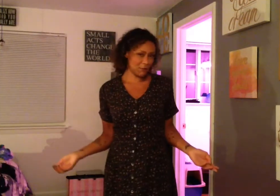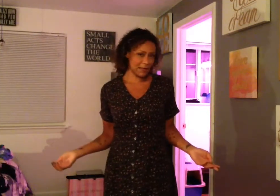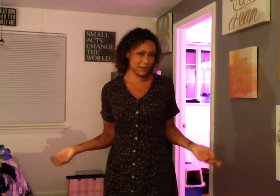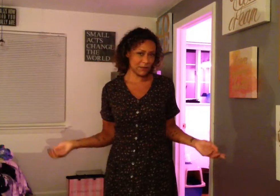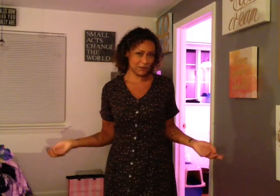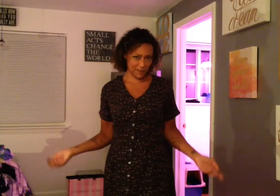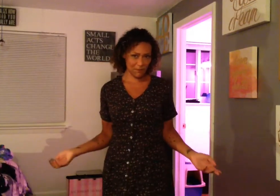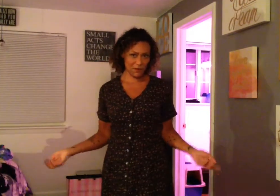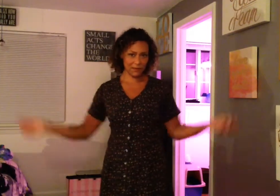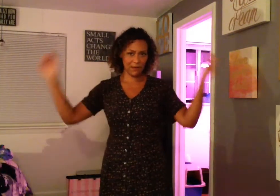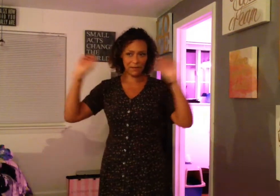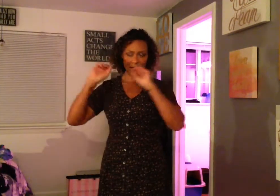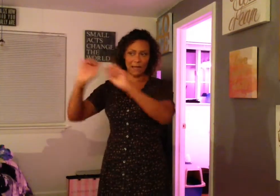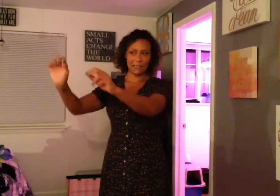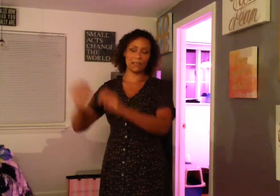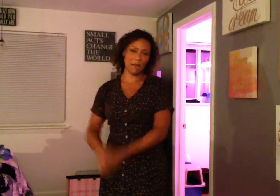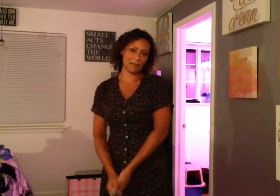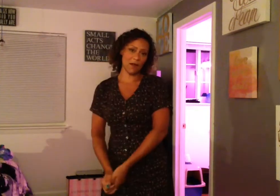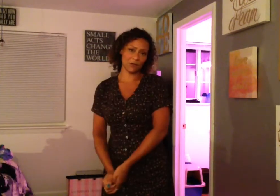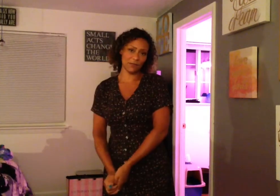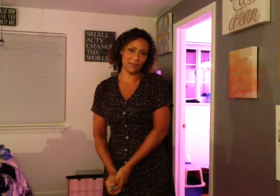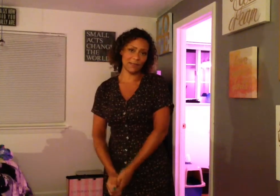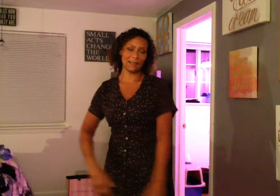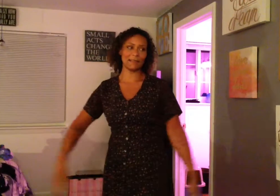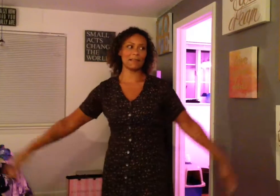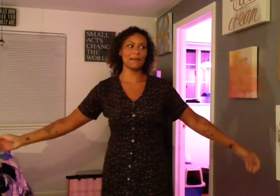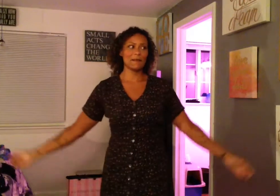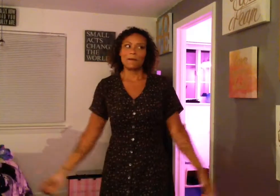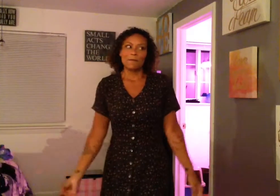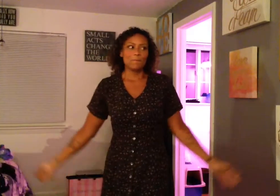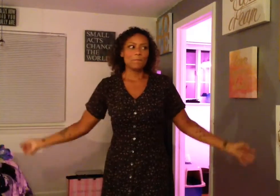ready to accept about ourselves into the mass consciousness.